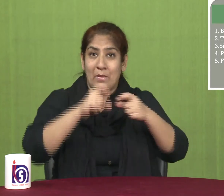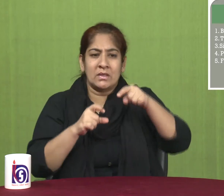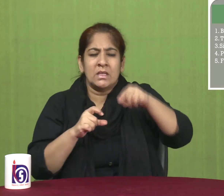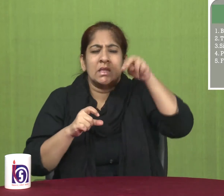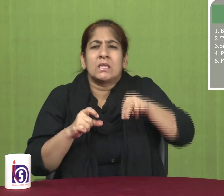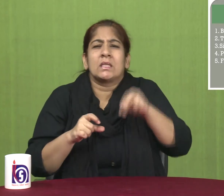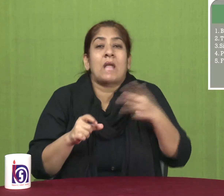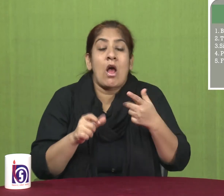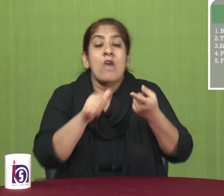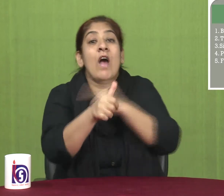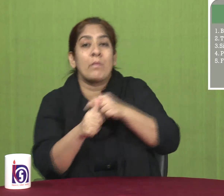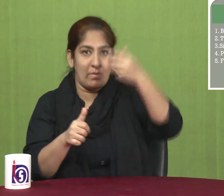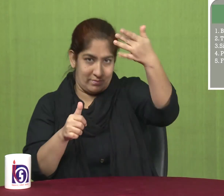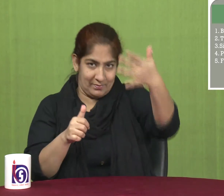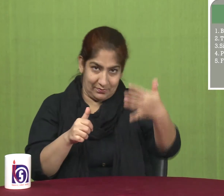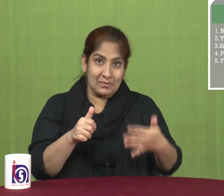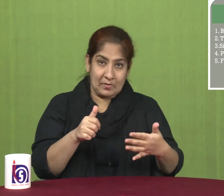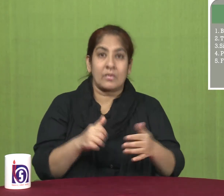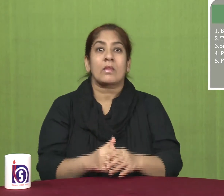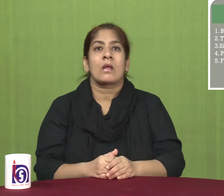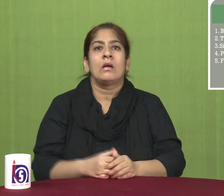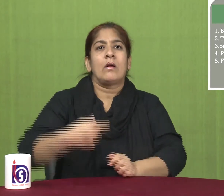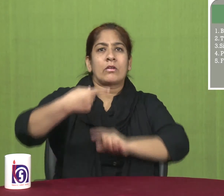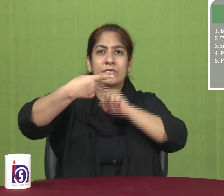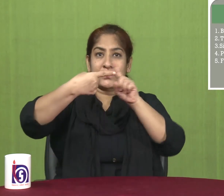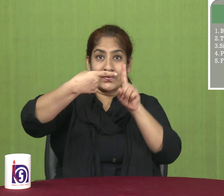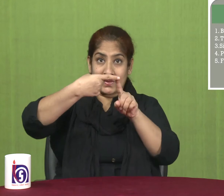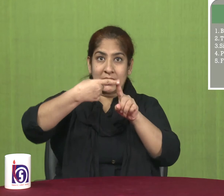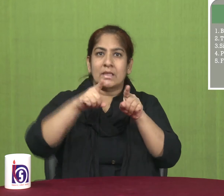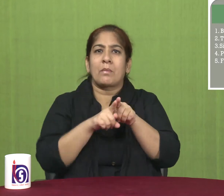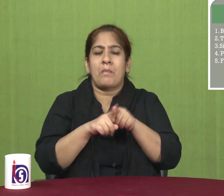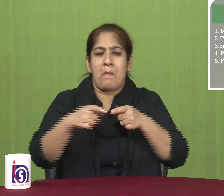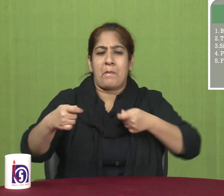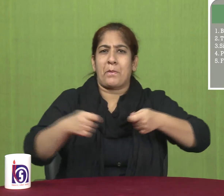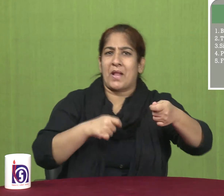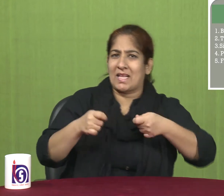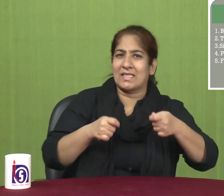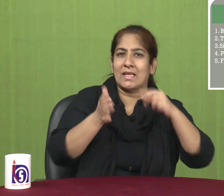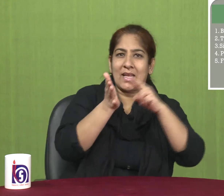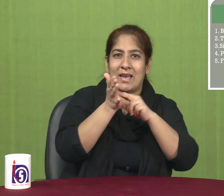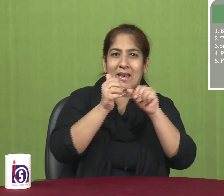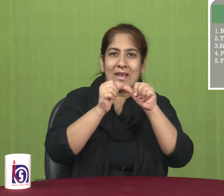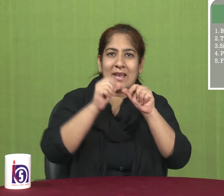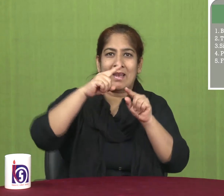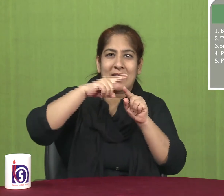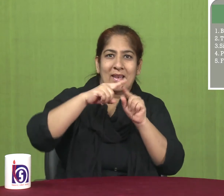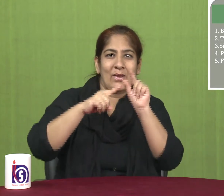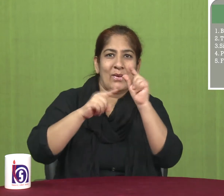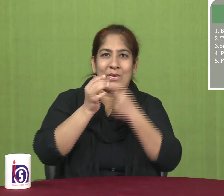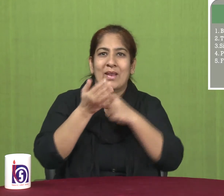Now, let us understand the factors affecting fixed capital requirement. The first important factor